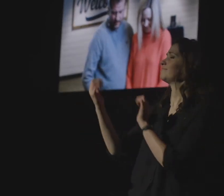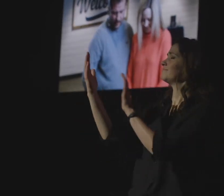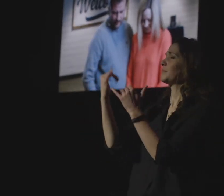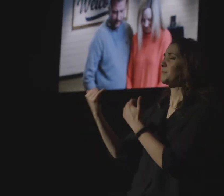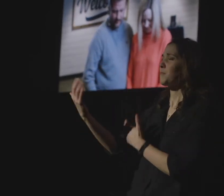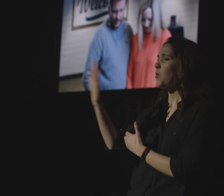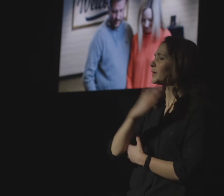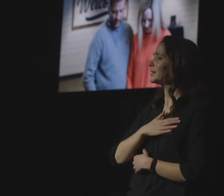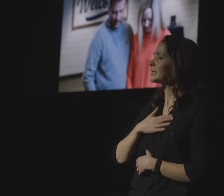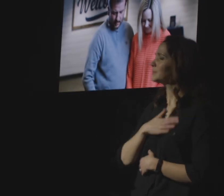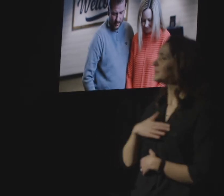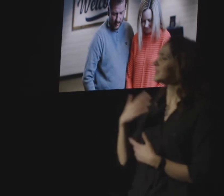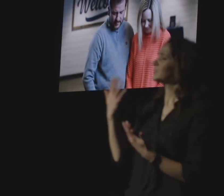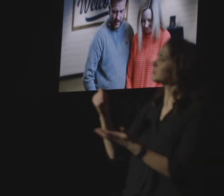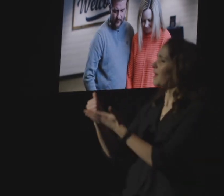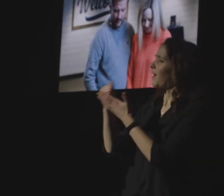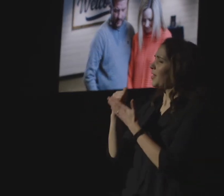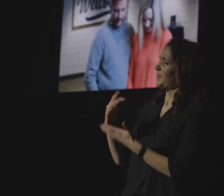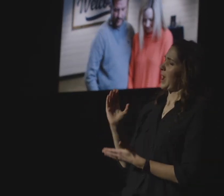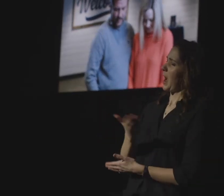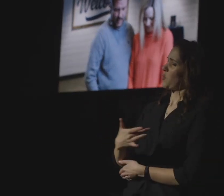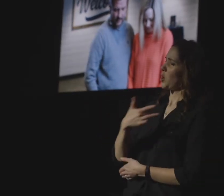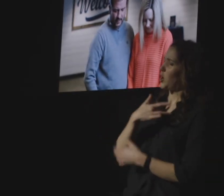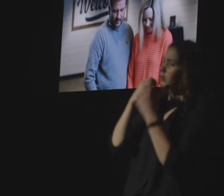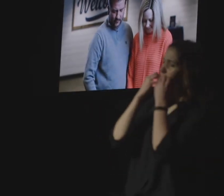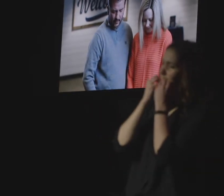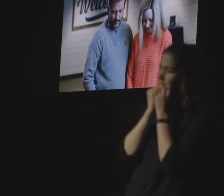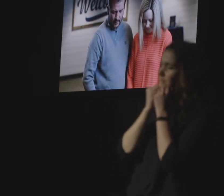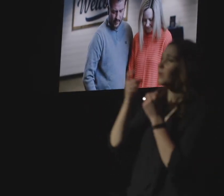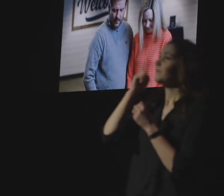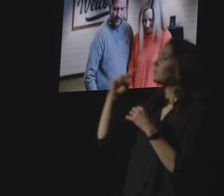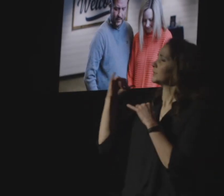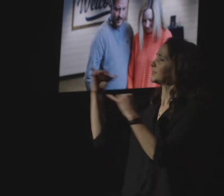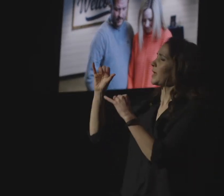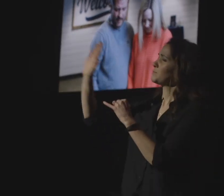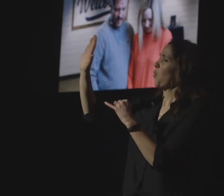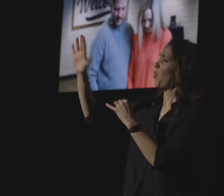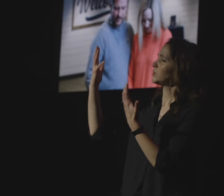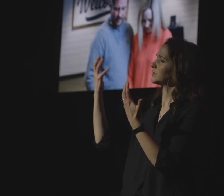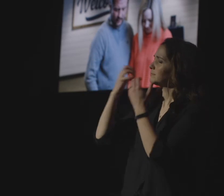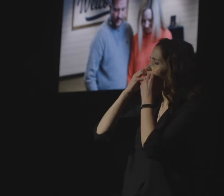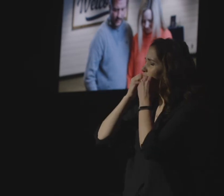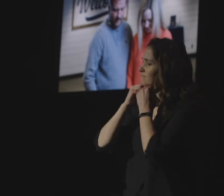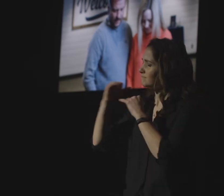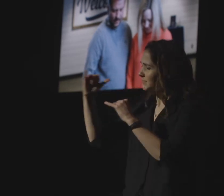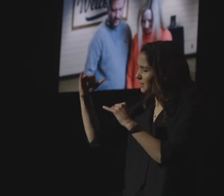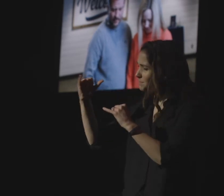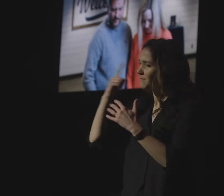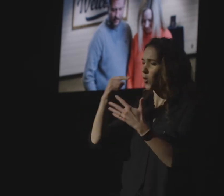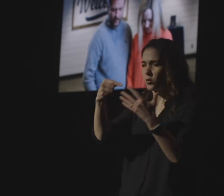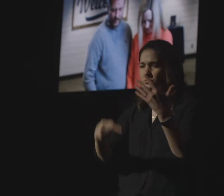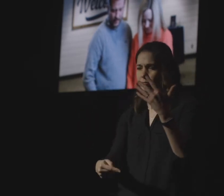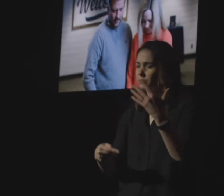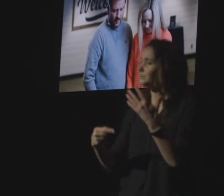give us a heart that reflects your heart. Let us care for life as you would have us care for it. Please take these tithes and these offerings and use